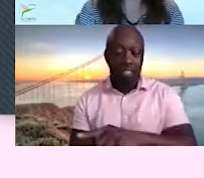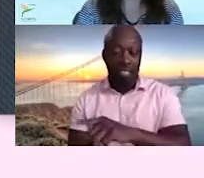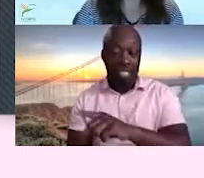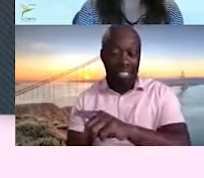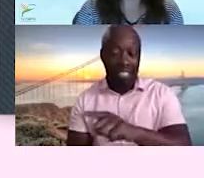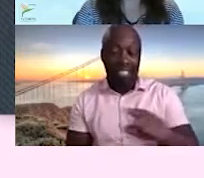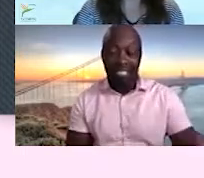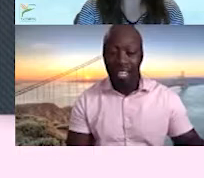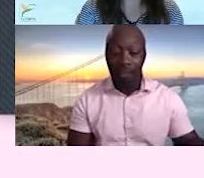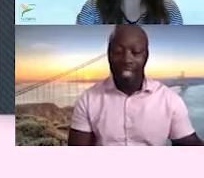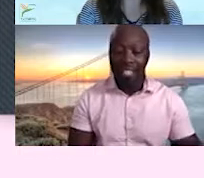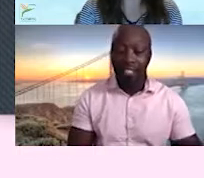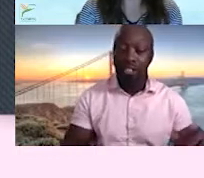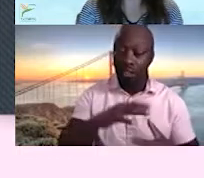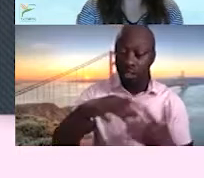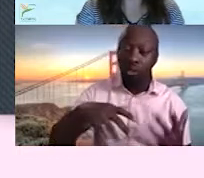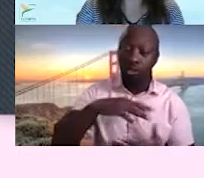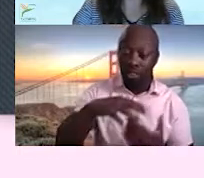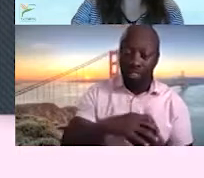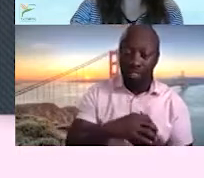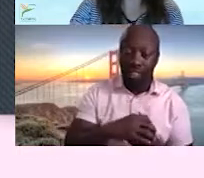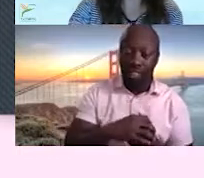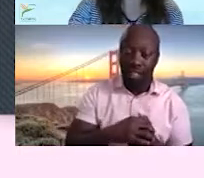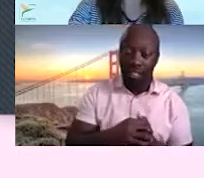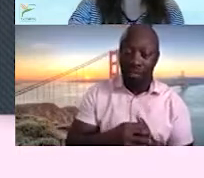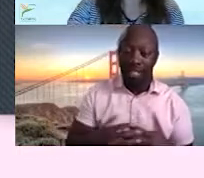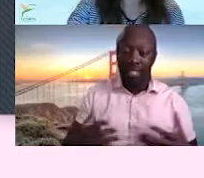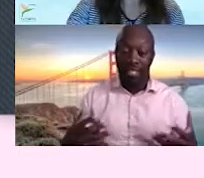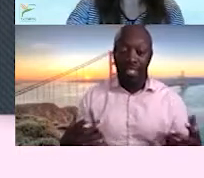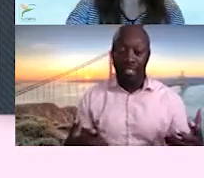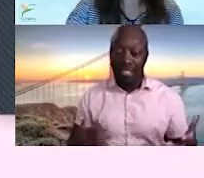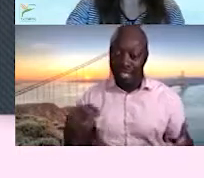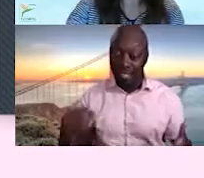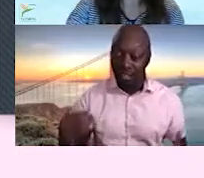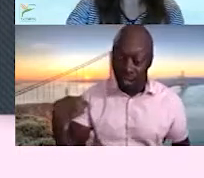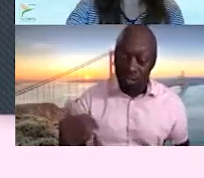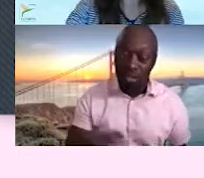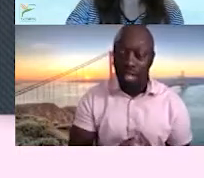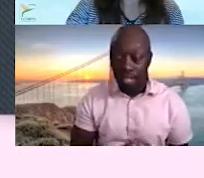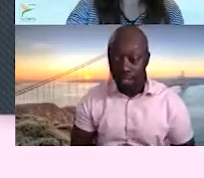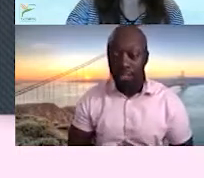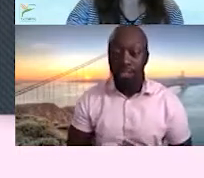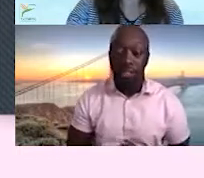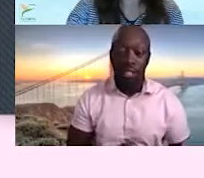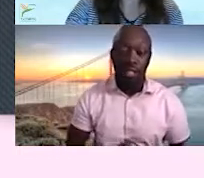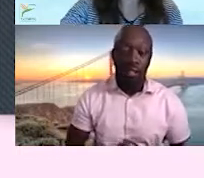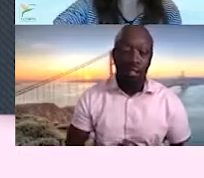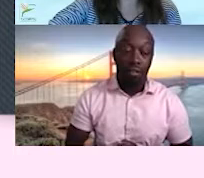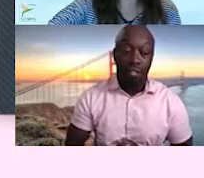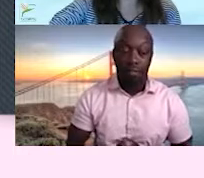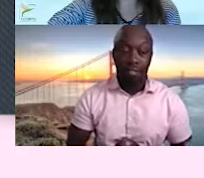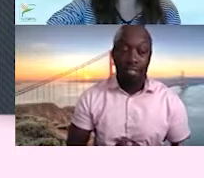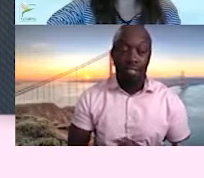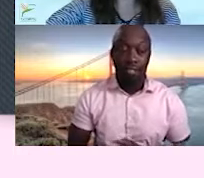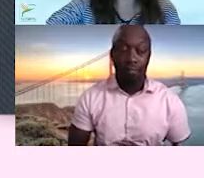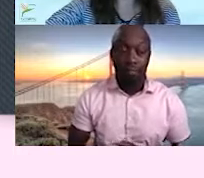especially, and it leads into our next social skills. So when they get a little older, toddlers, or even